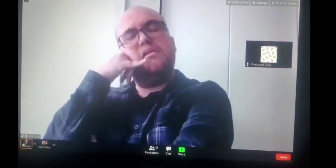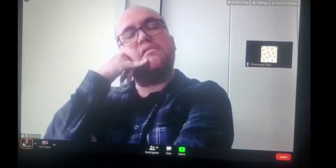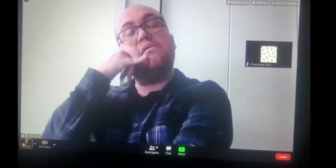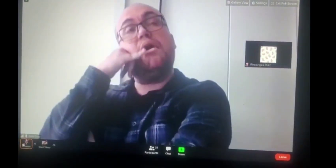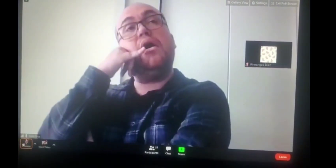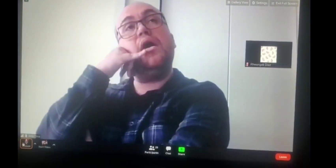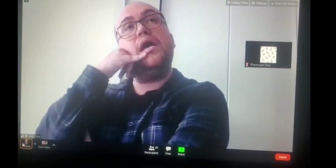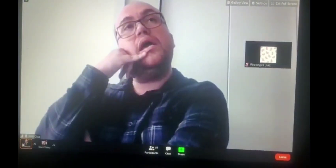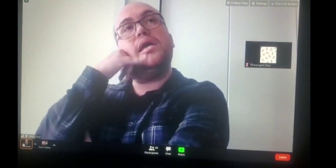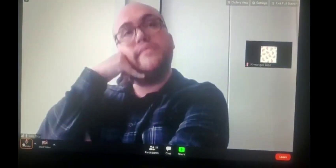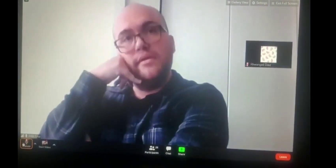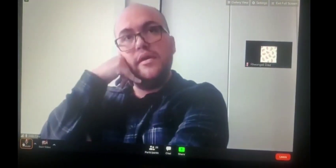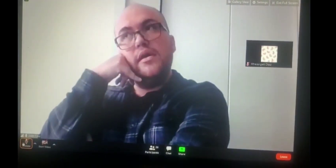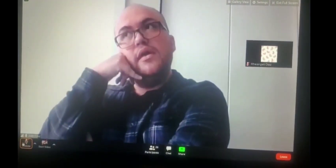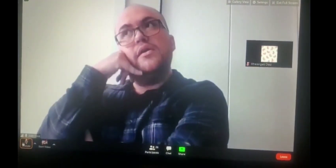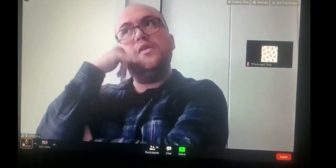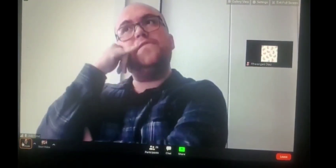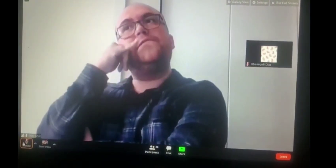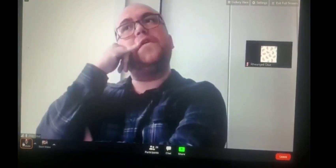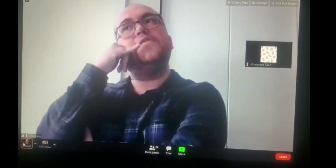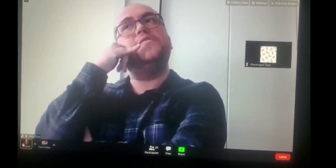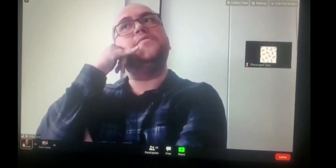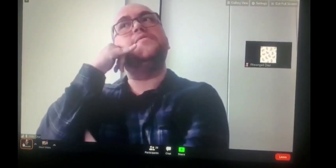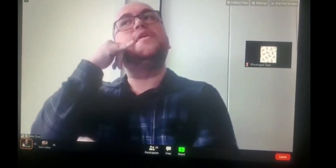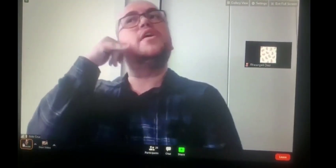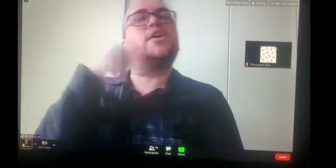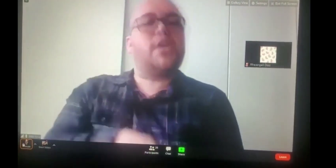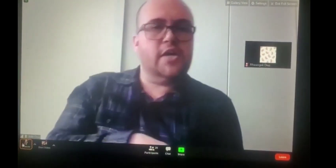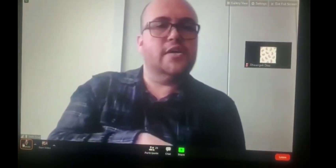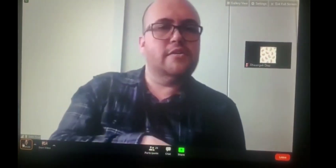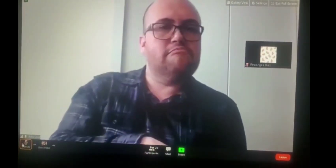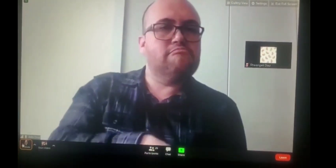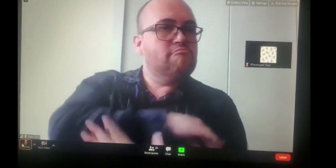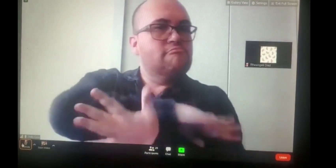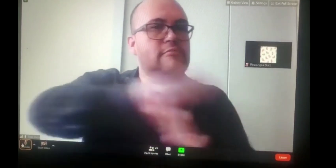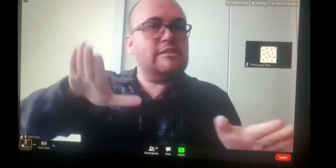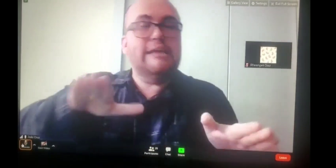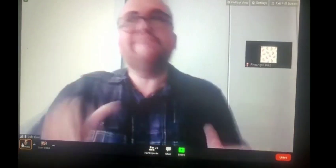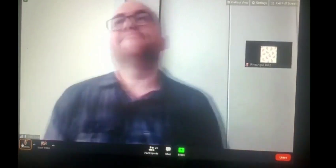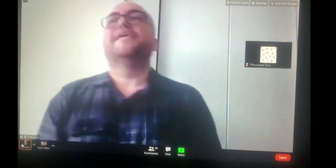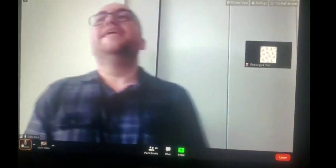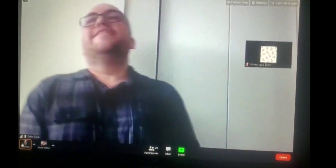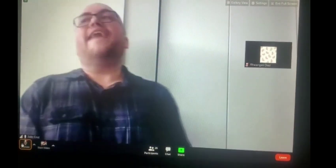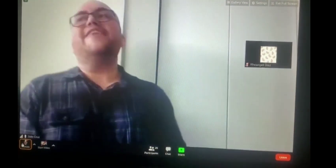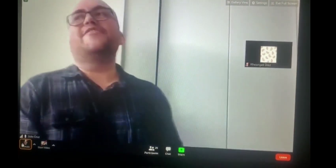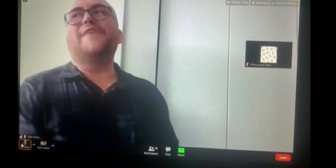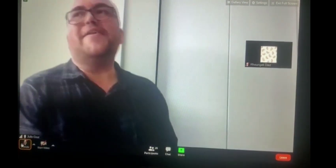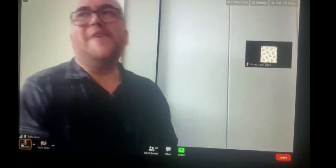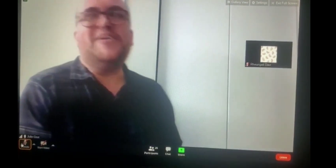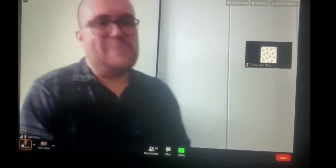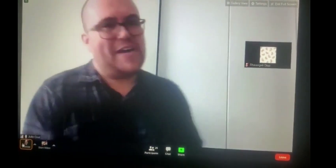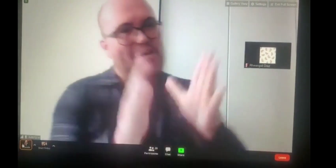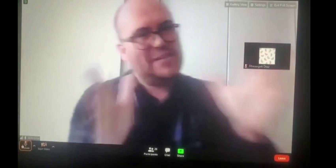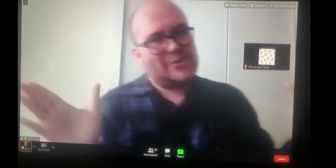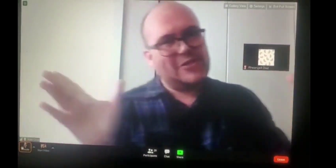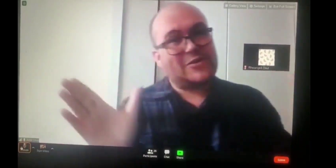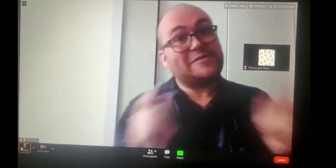great great good for you that's it thank you very much my name is julio